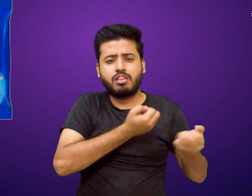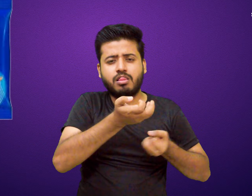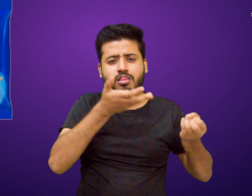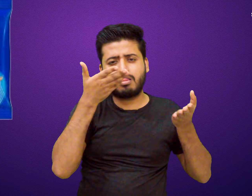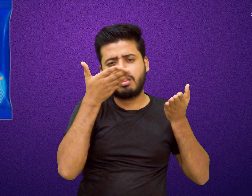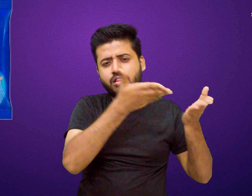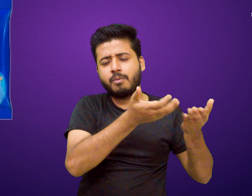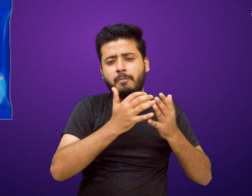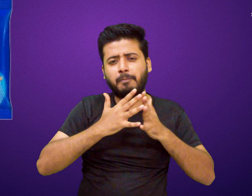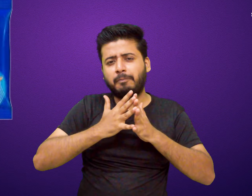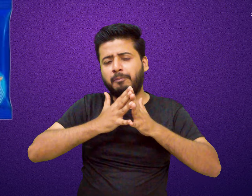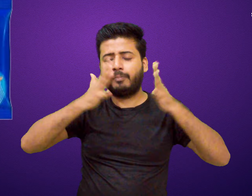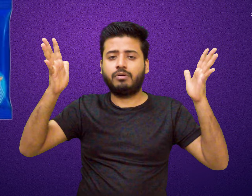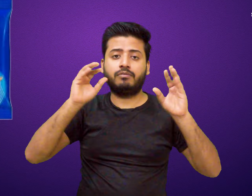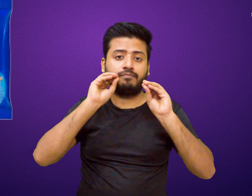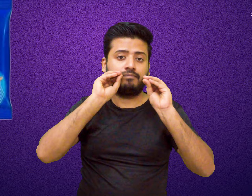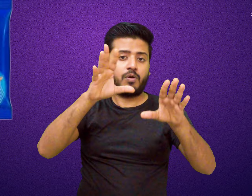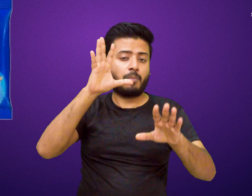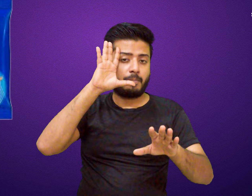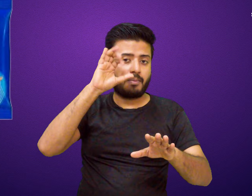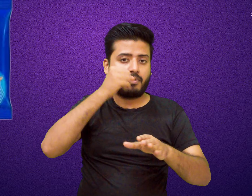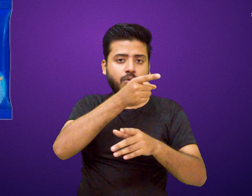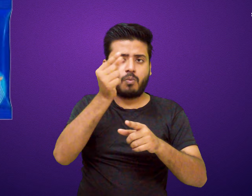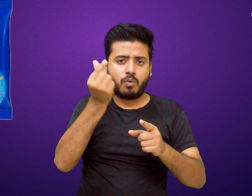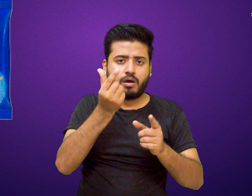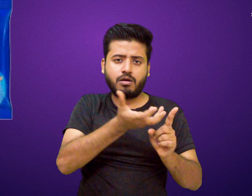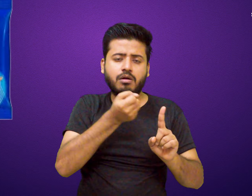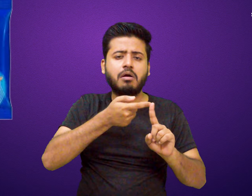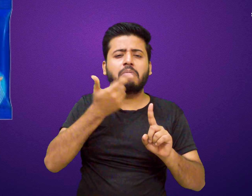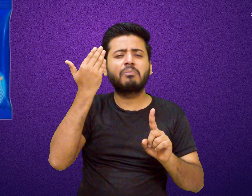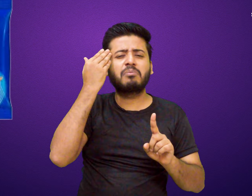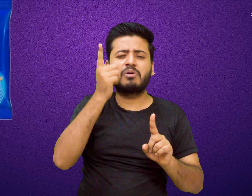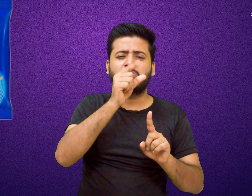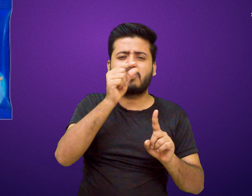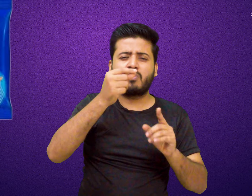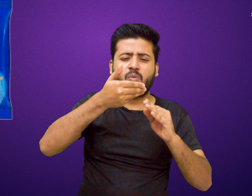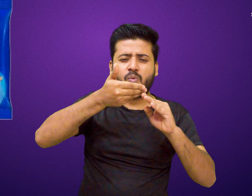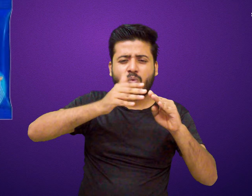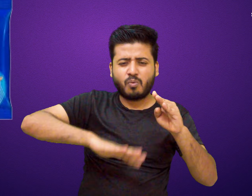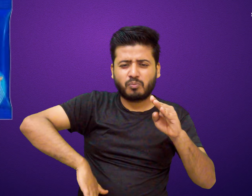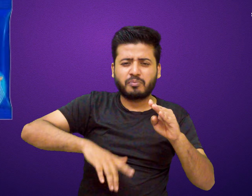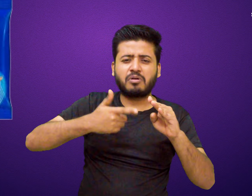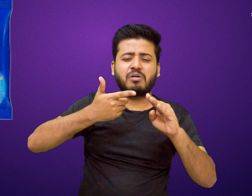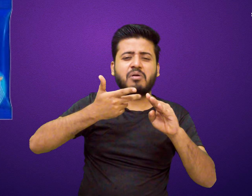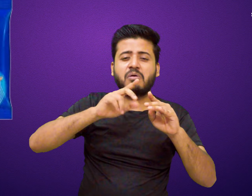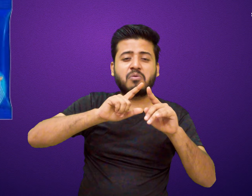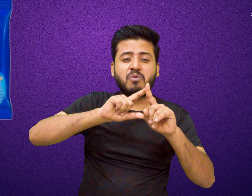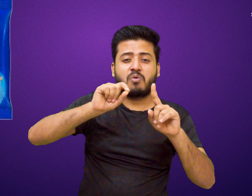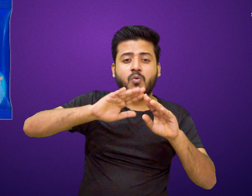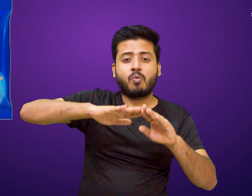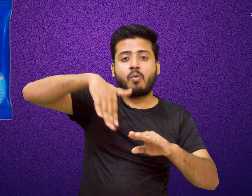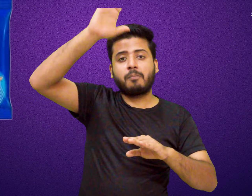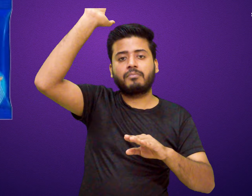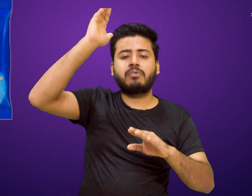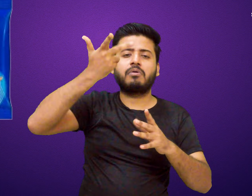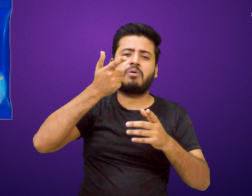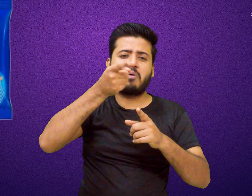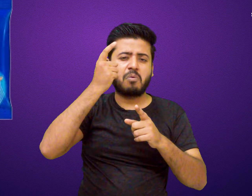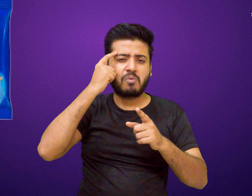India. We have checked how well it removes stains, how much it lathers, how well it dissolves in water, and whether it leaves fragrance on